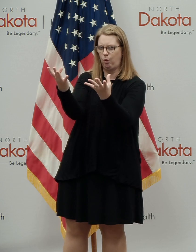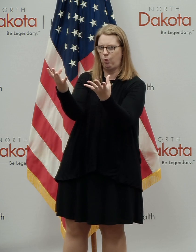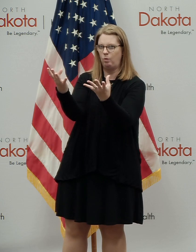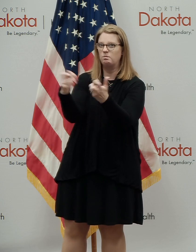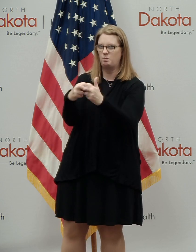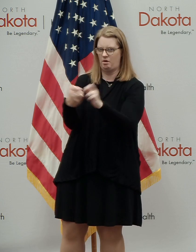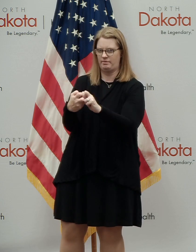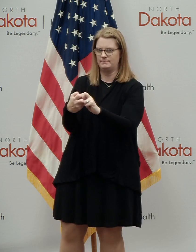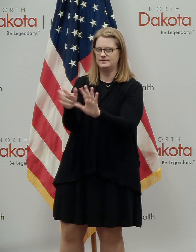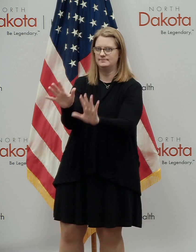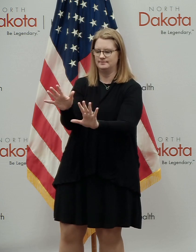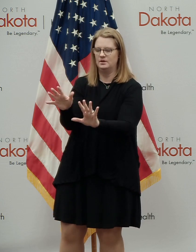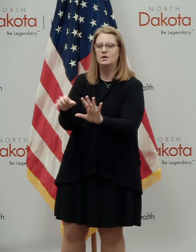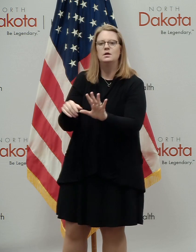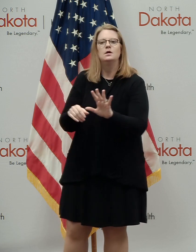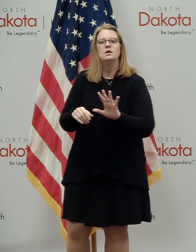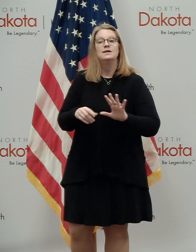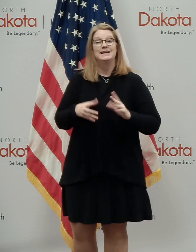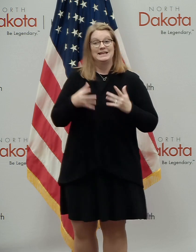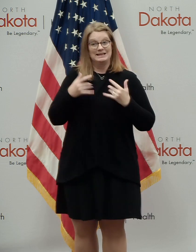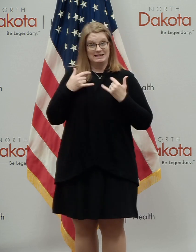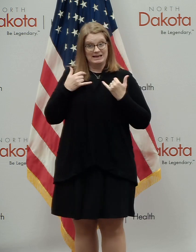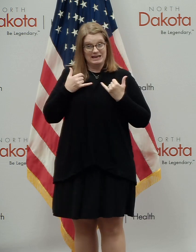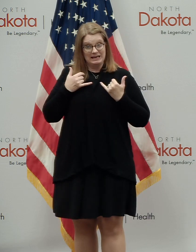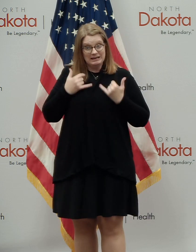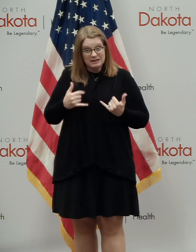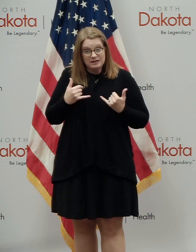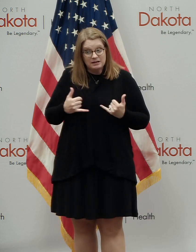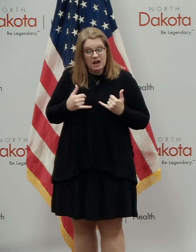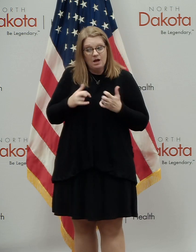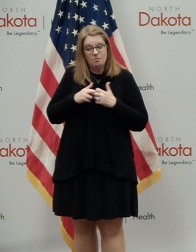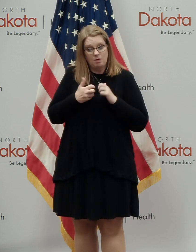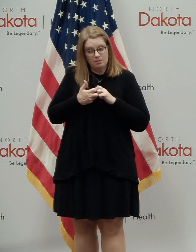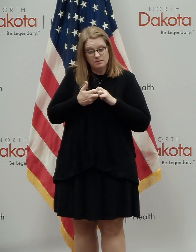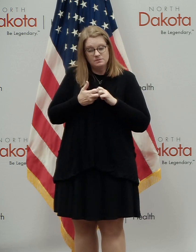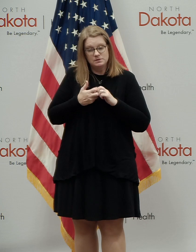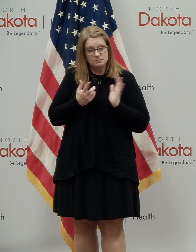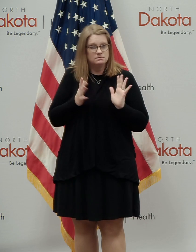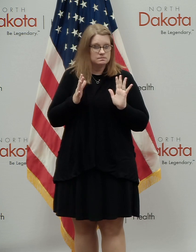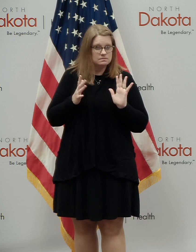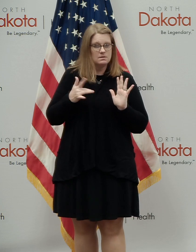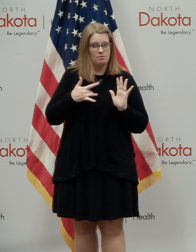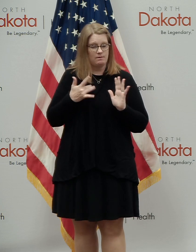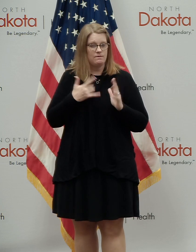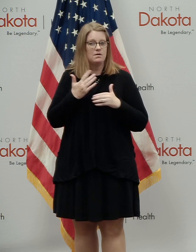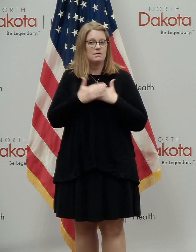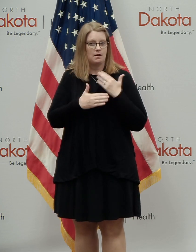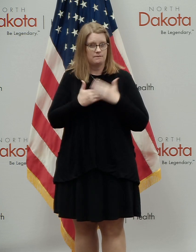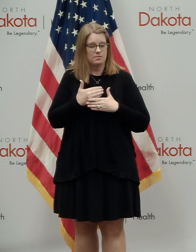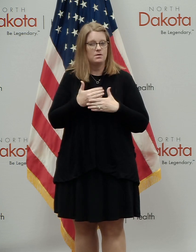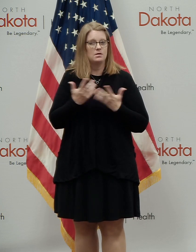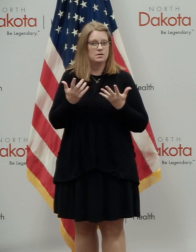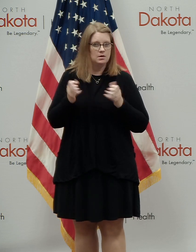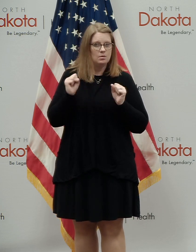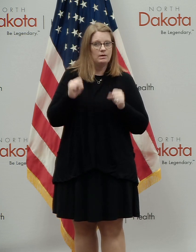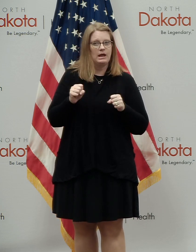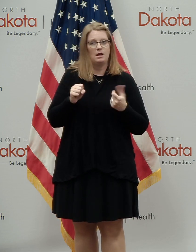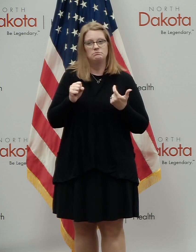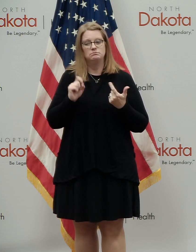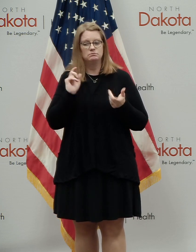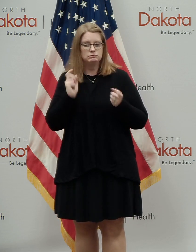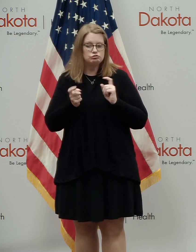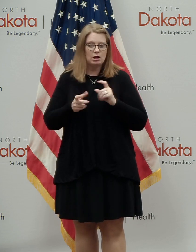We should be able to manage the crisis that we have right now, and we feel real comfortable that we have plenty of capacity to flex beds as